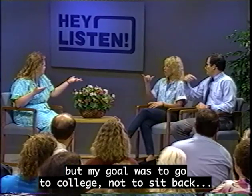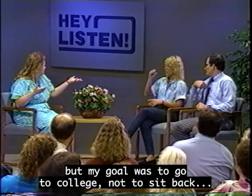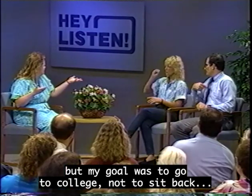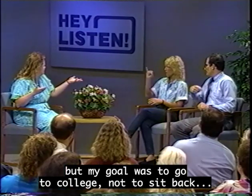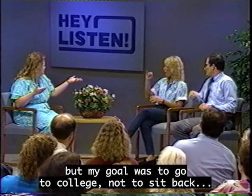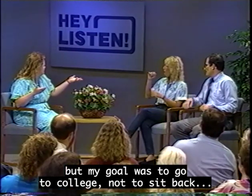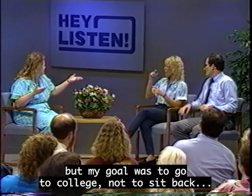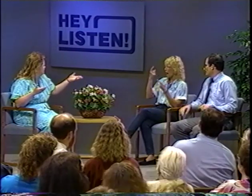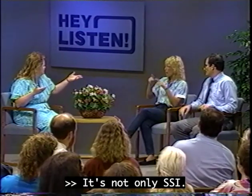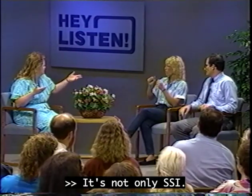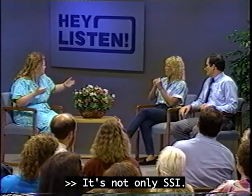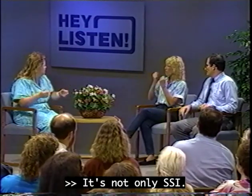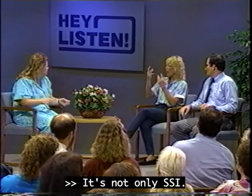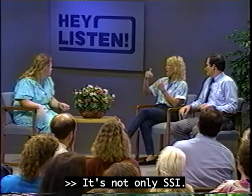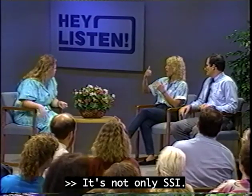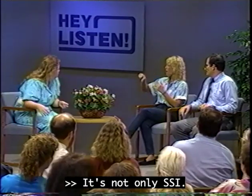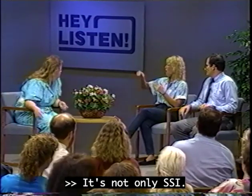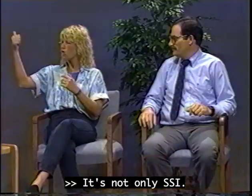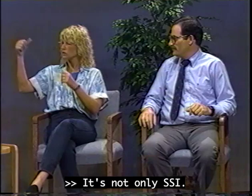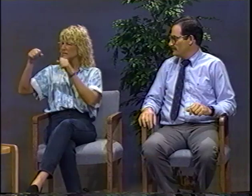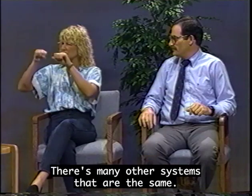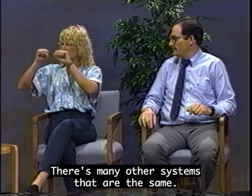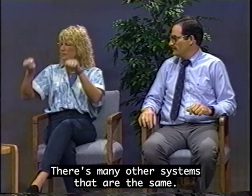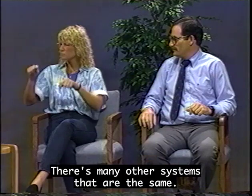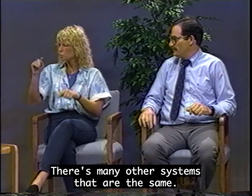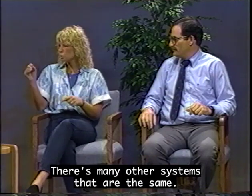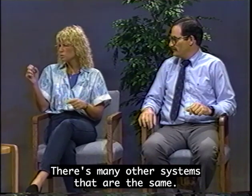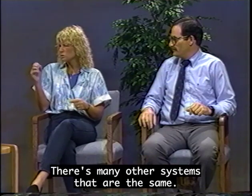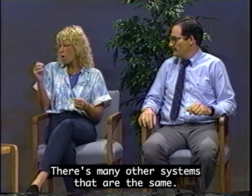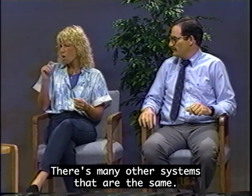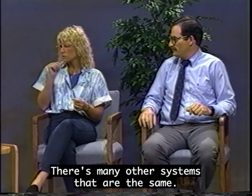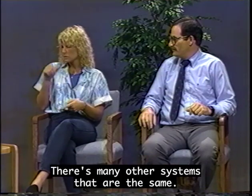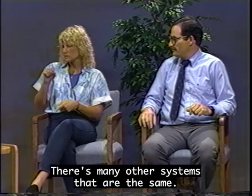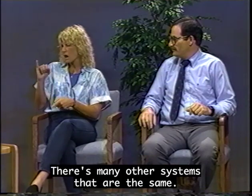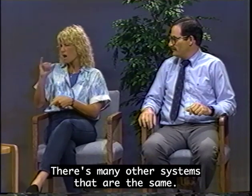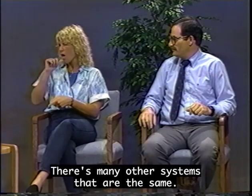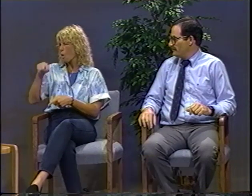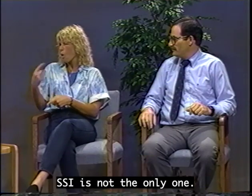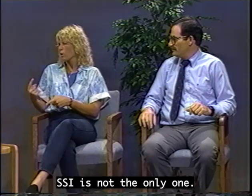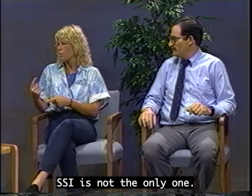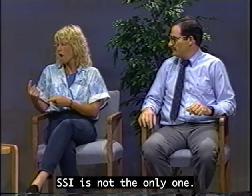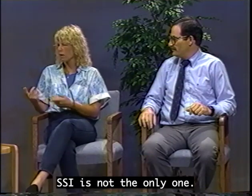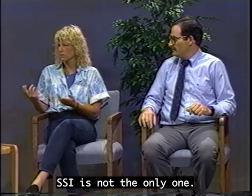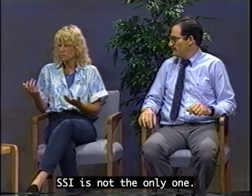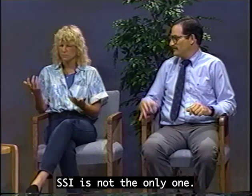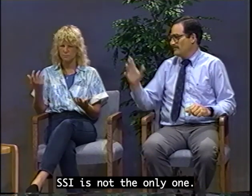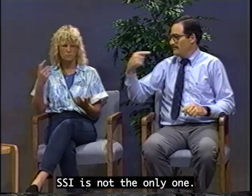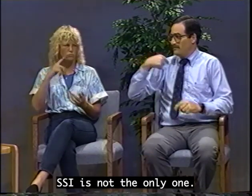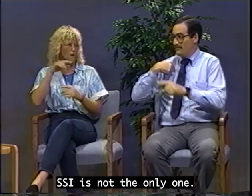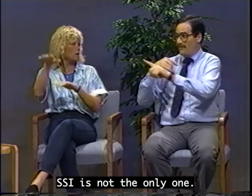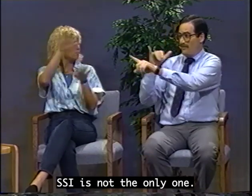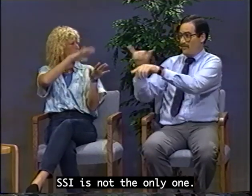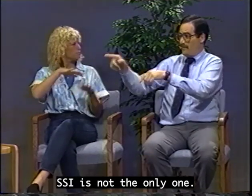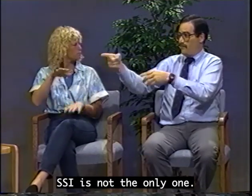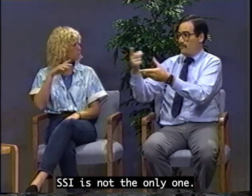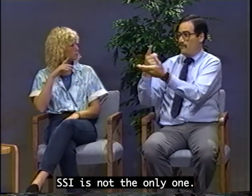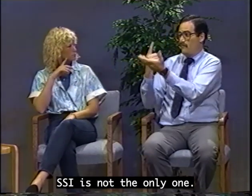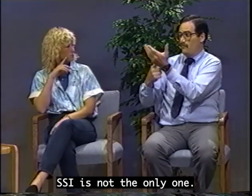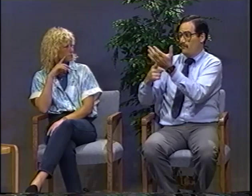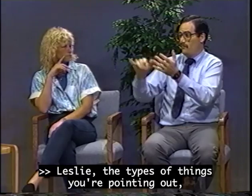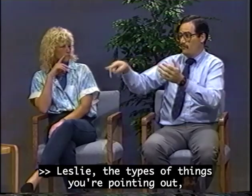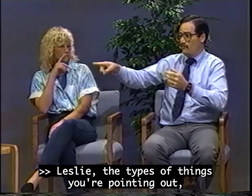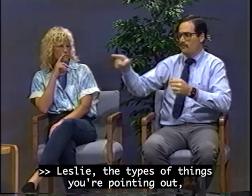not to sit back and It's not only SSI. There's many other systems that are the same. SSI is not the only one.